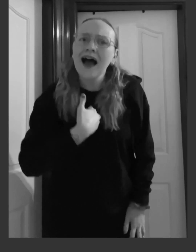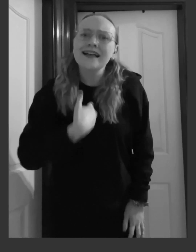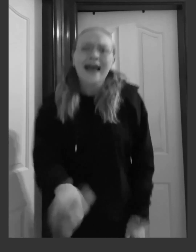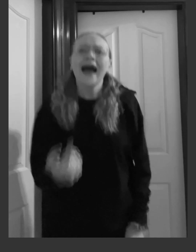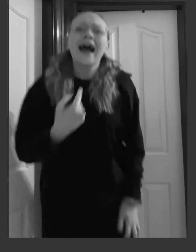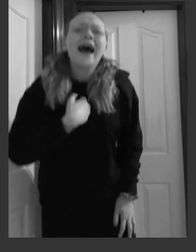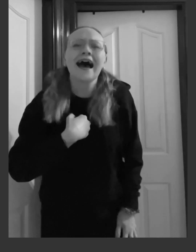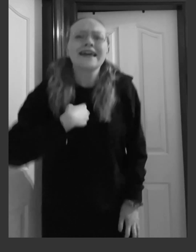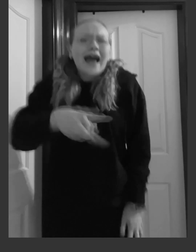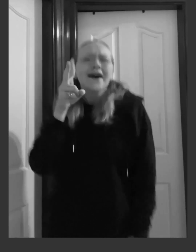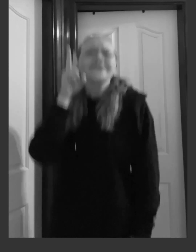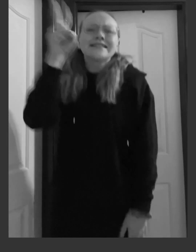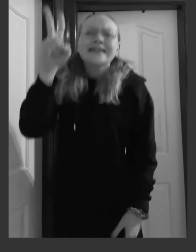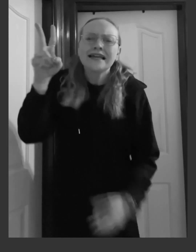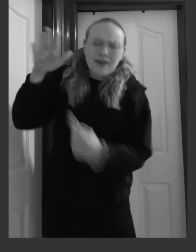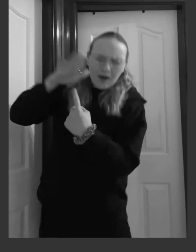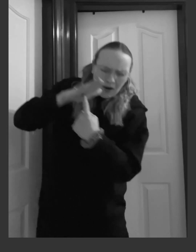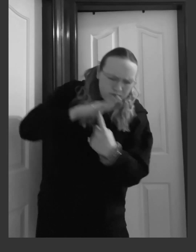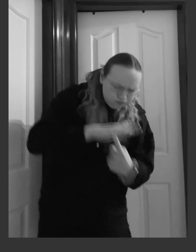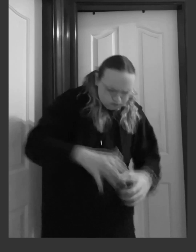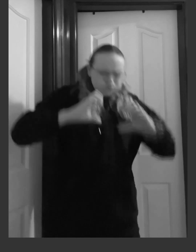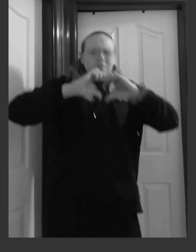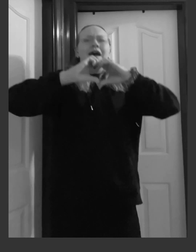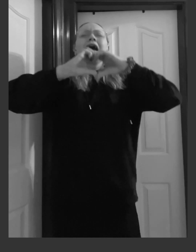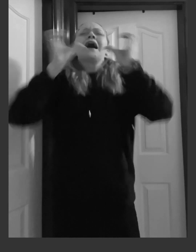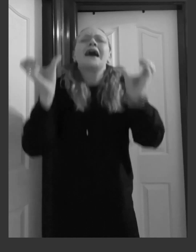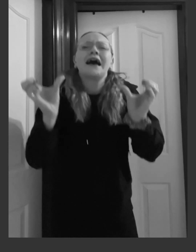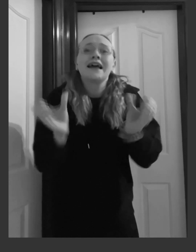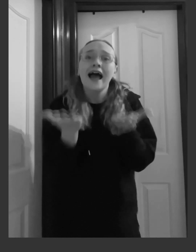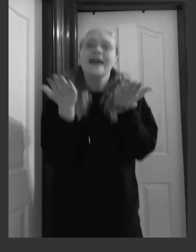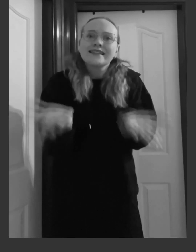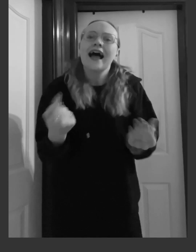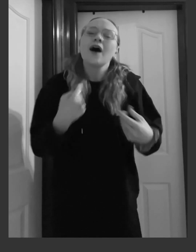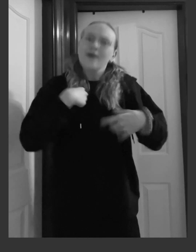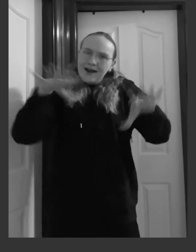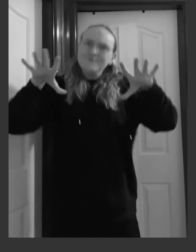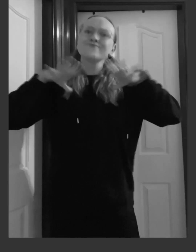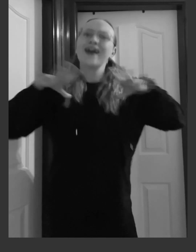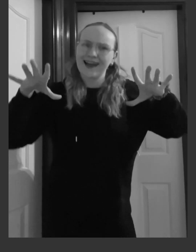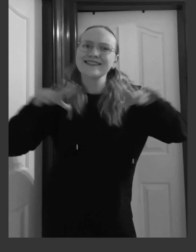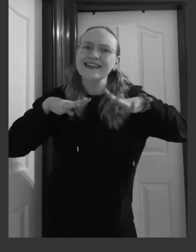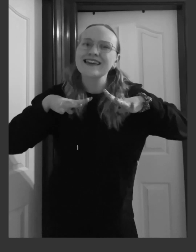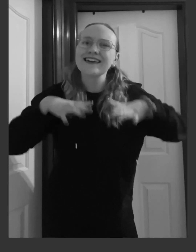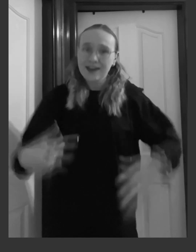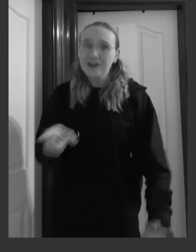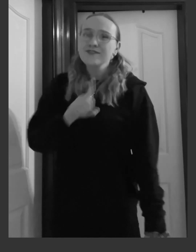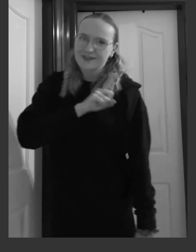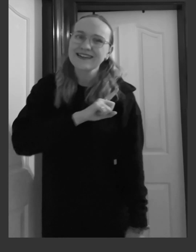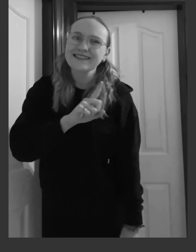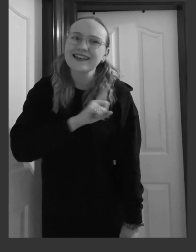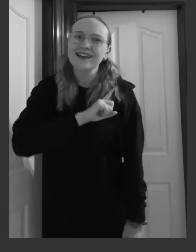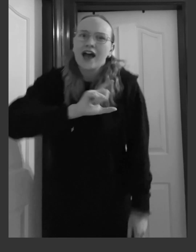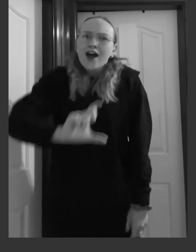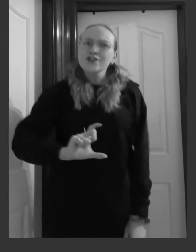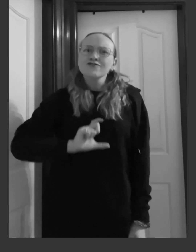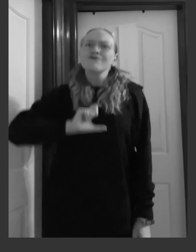I have seen them fall apart Now I'm ready to rise